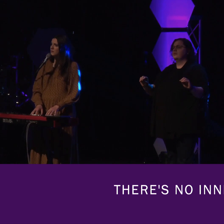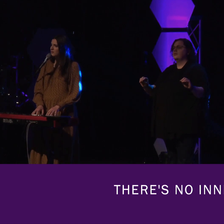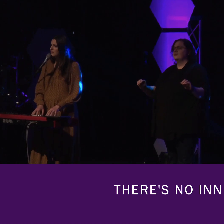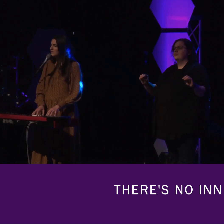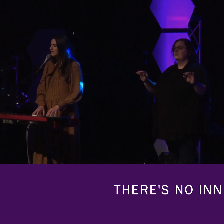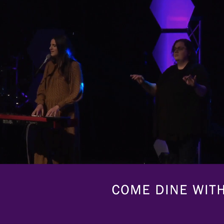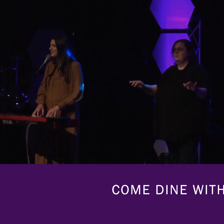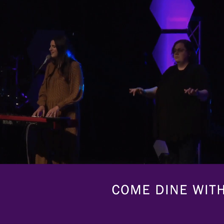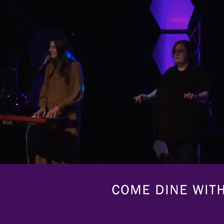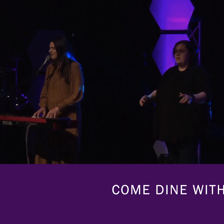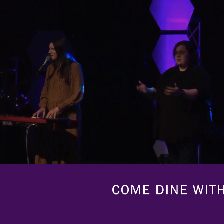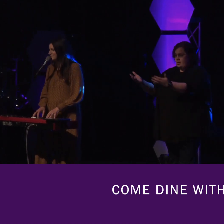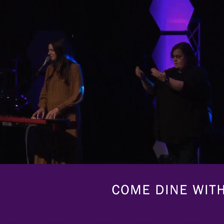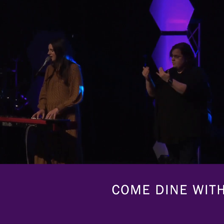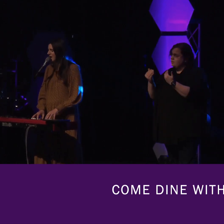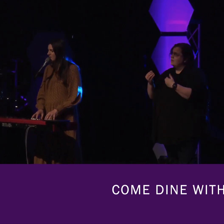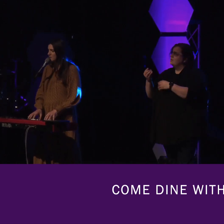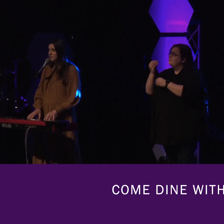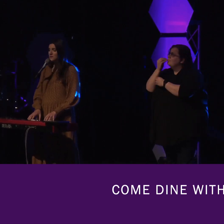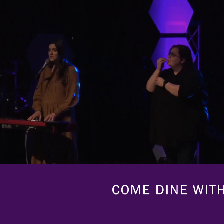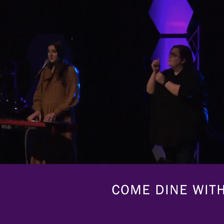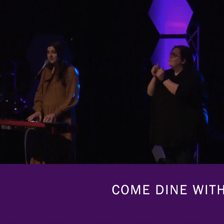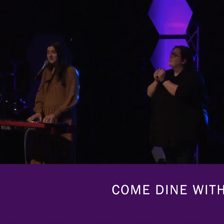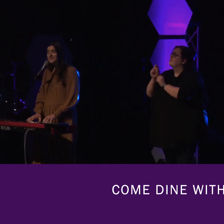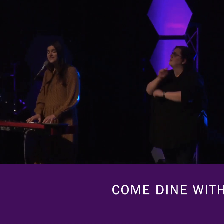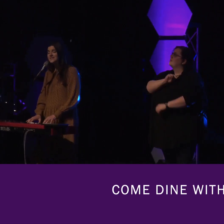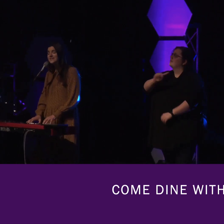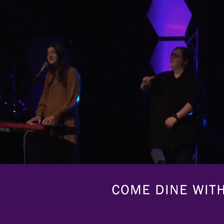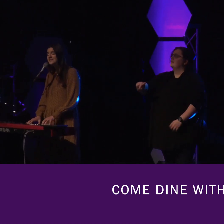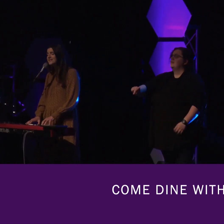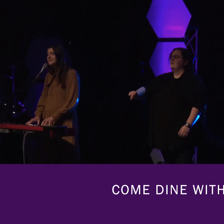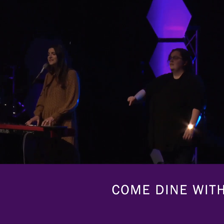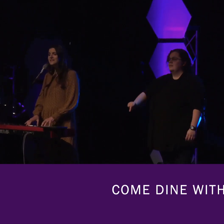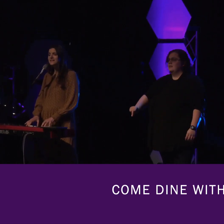circle. Come dine with the